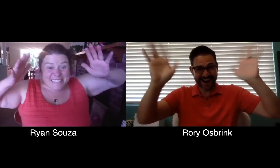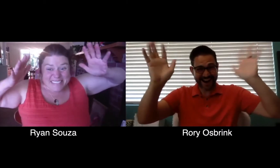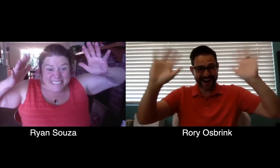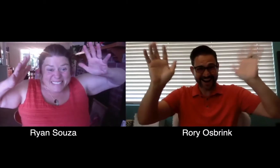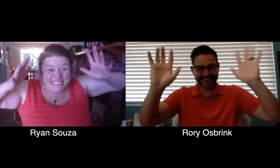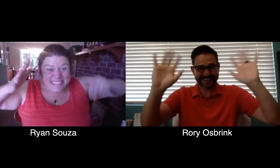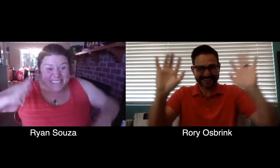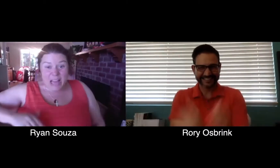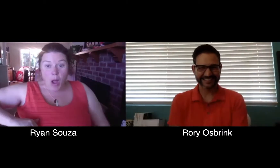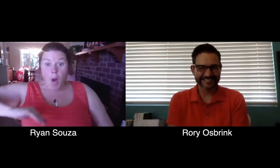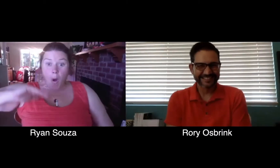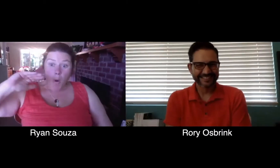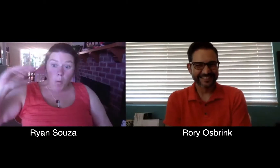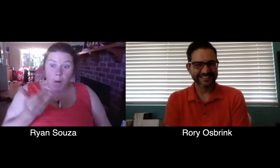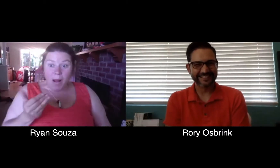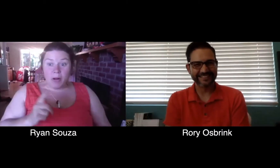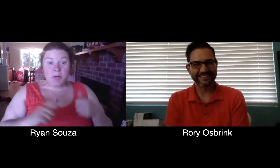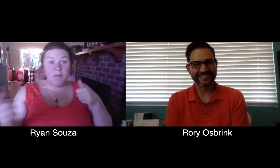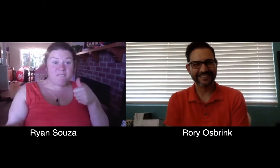Hi, hello.